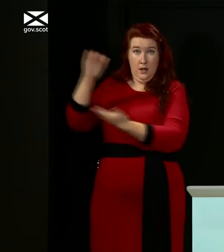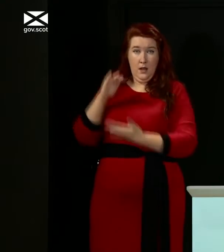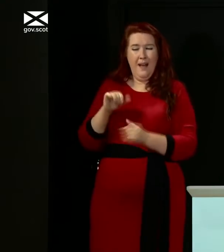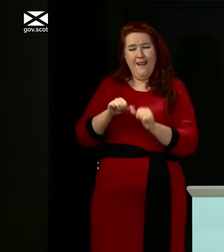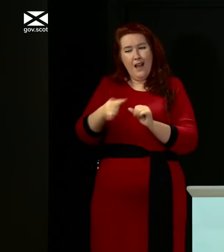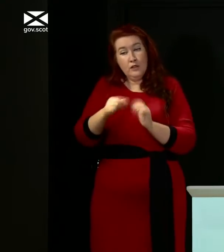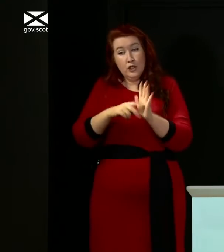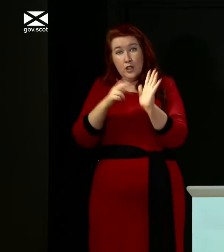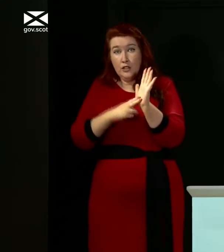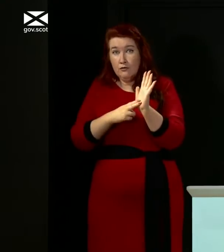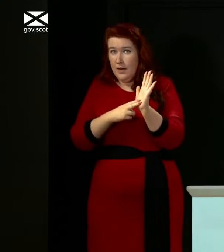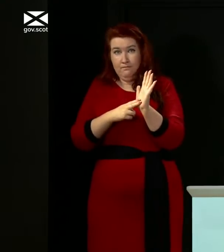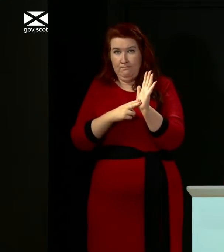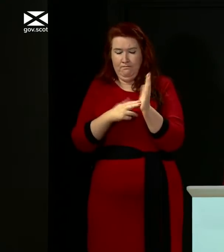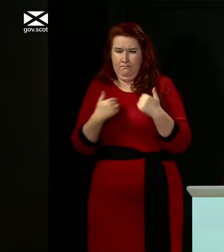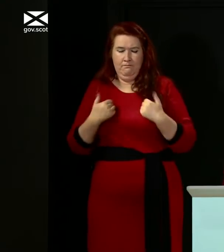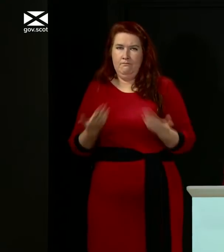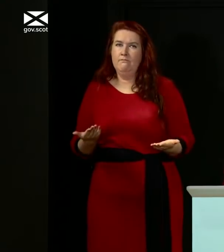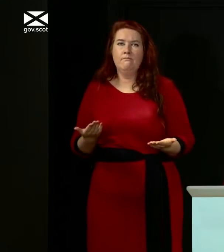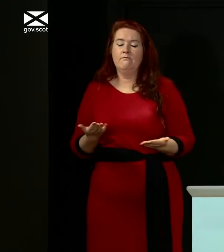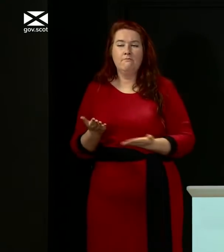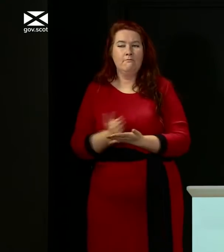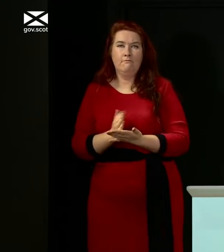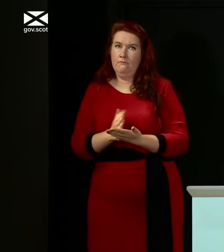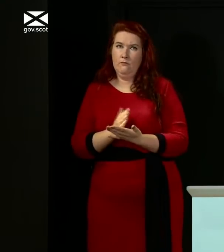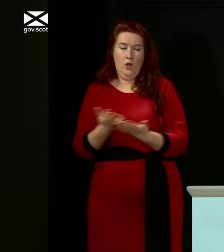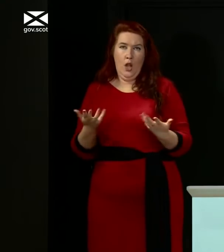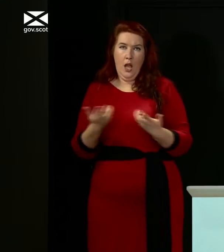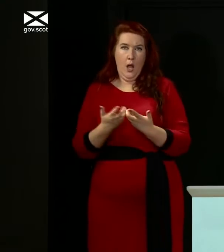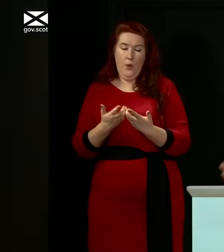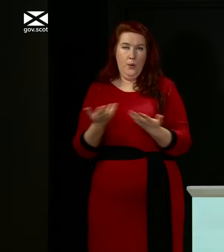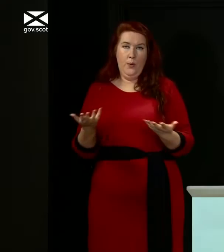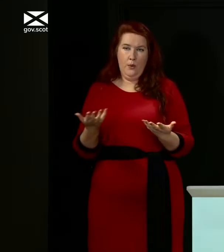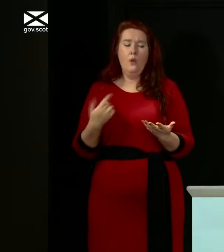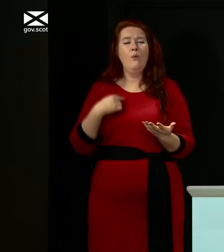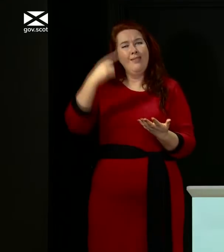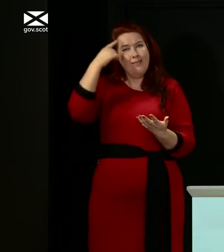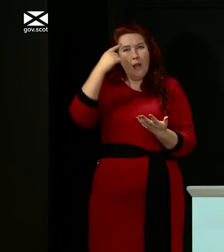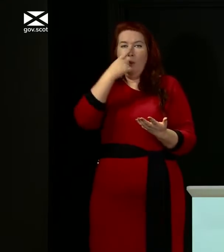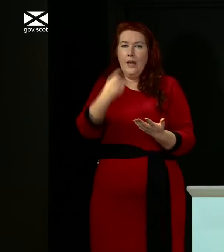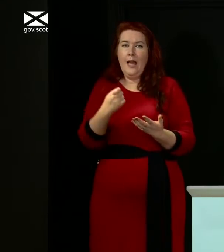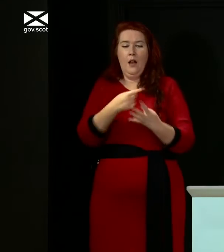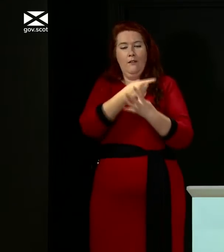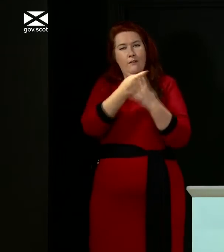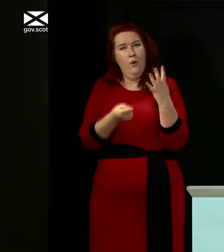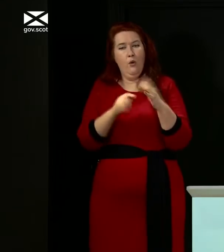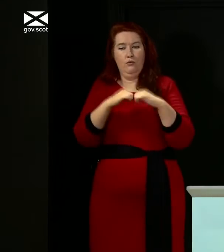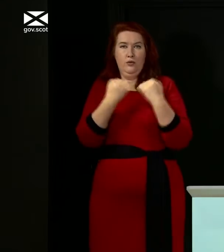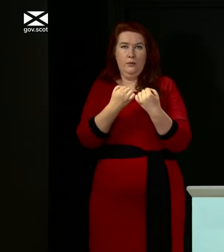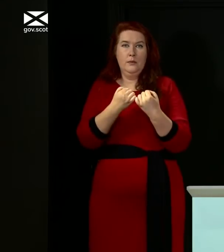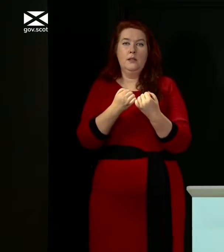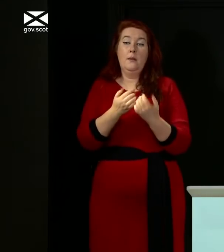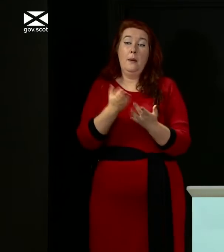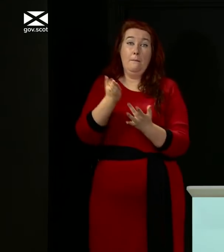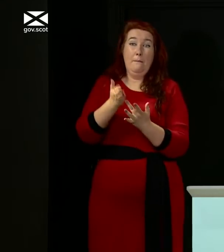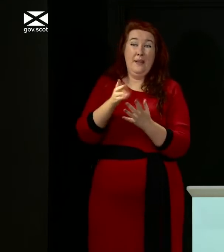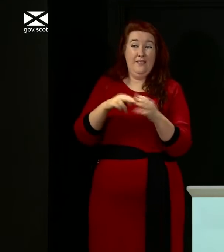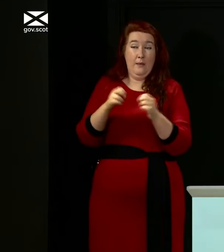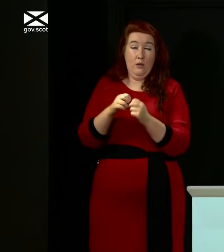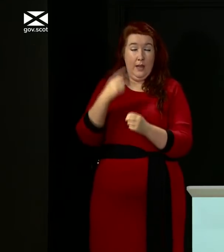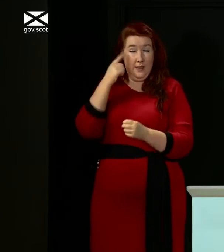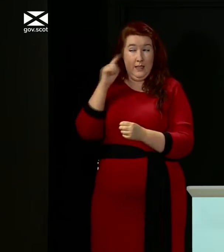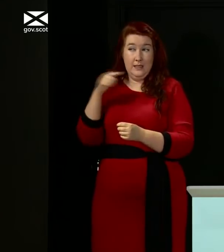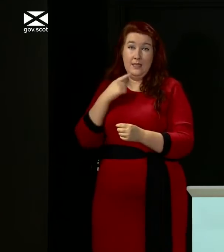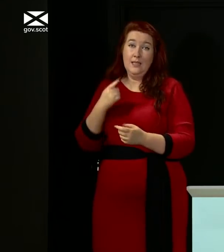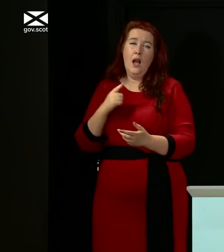down this camera, that we think we can do those first 4 groups of the priority list by mid-February, I think the Prime Minister